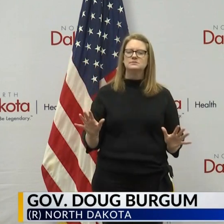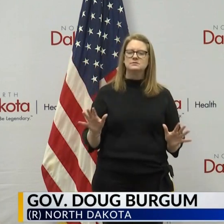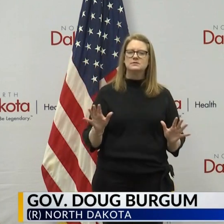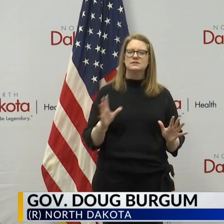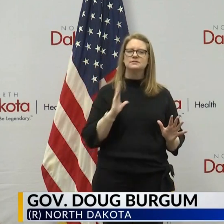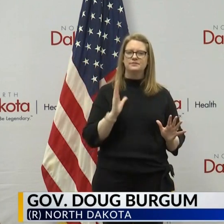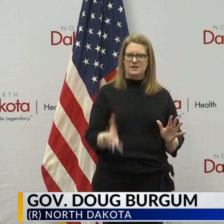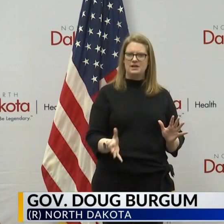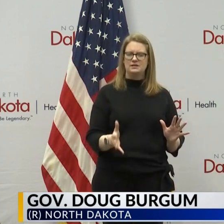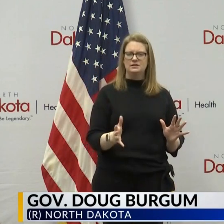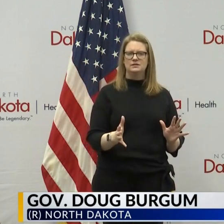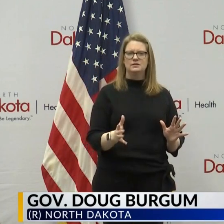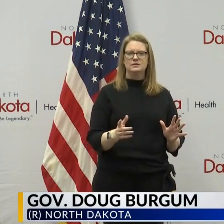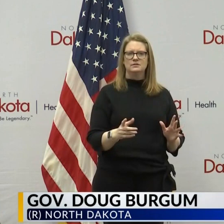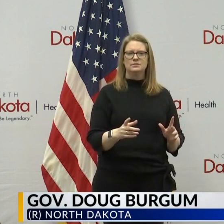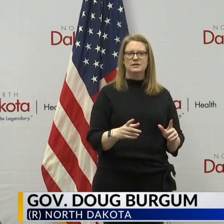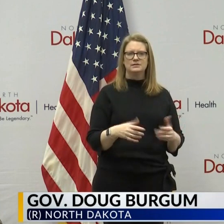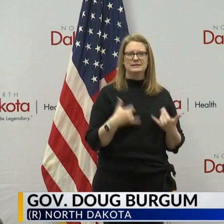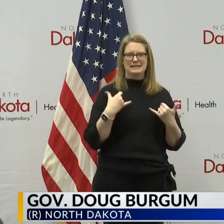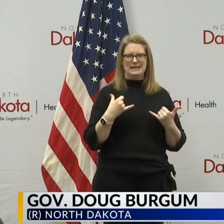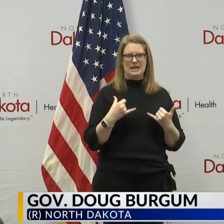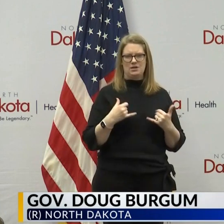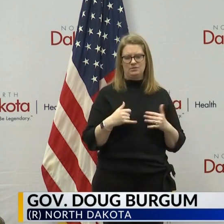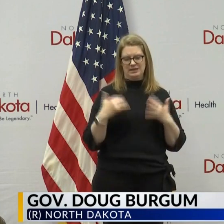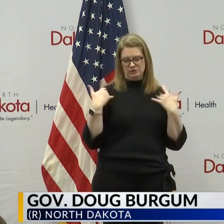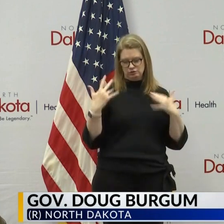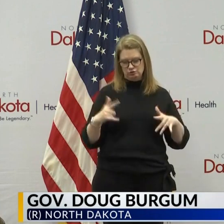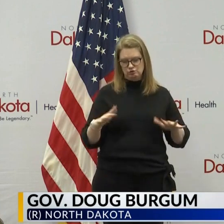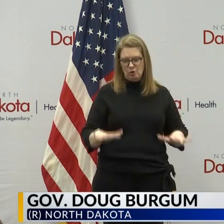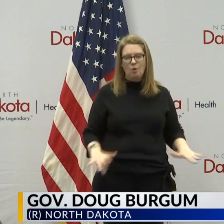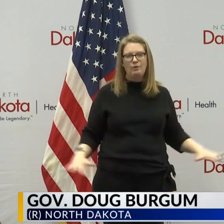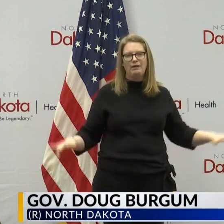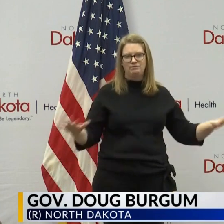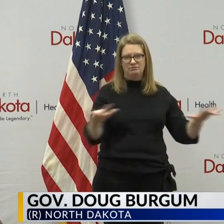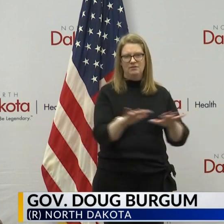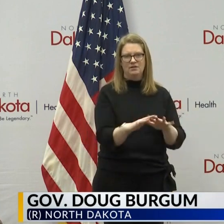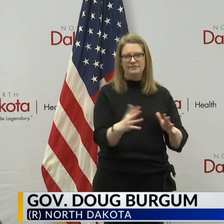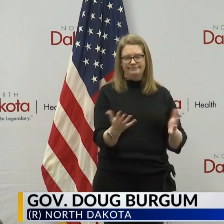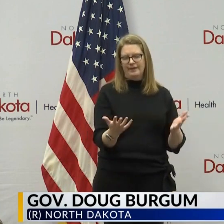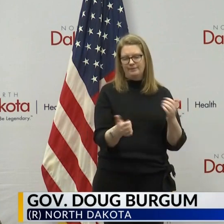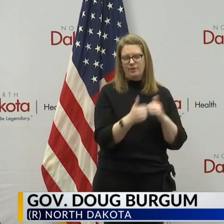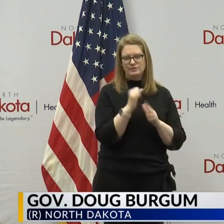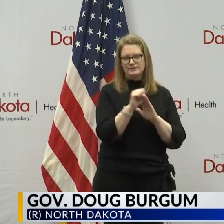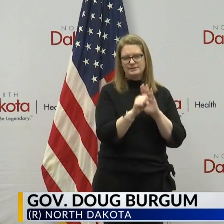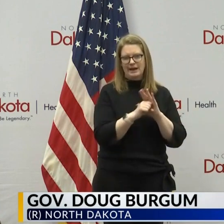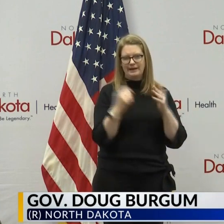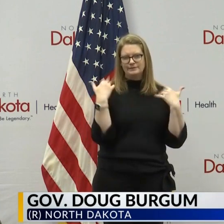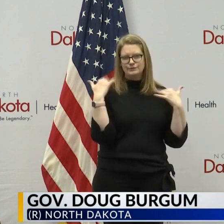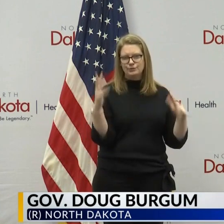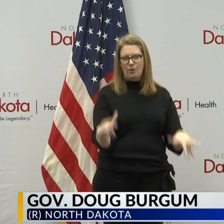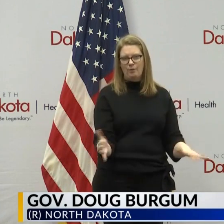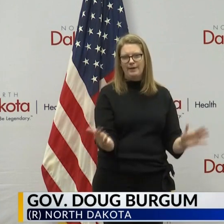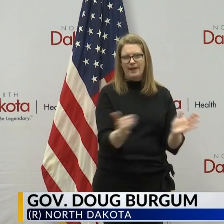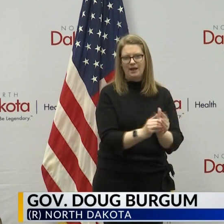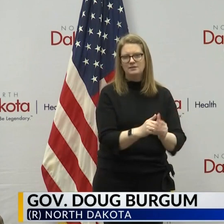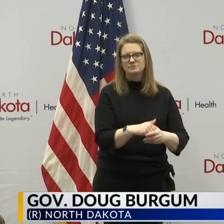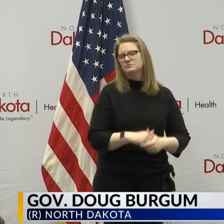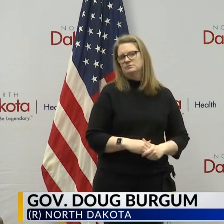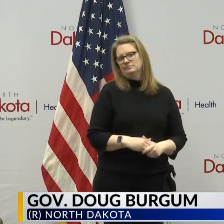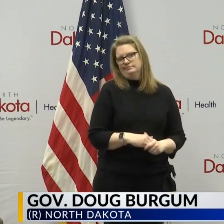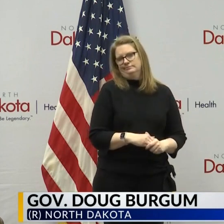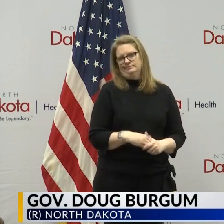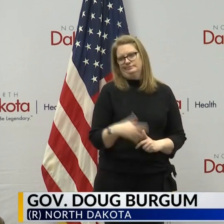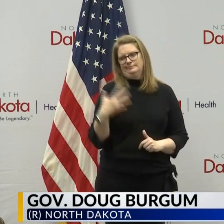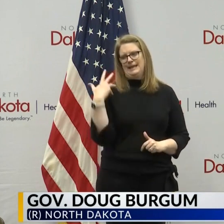do that. Certainly when we've had got snow on the ground across most of the state again today, I think the amount of